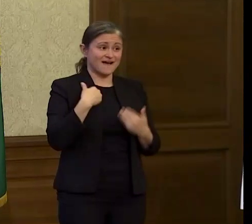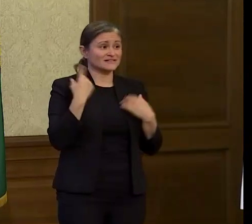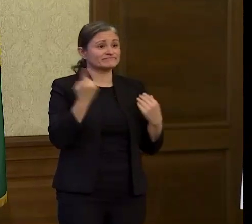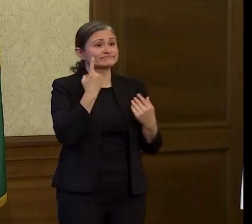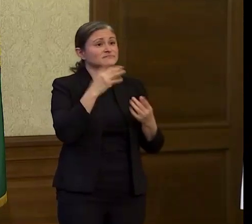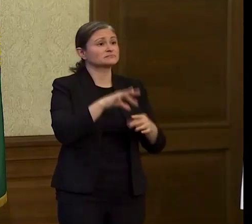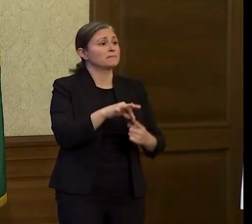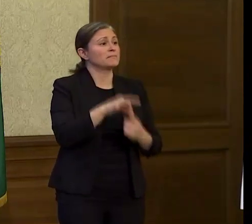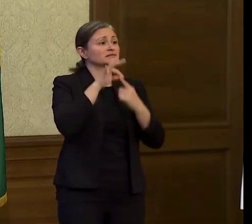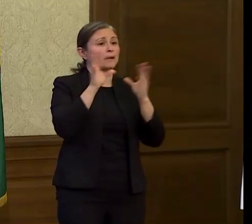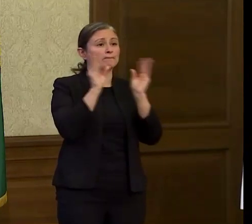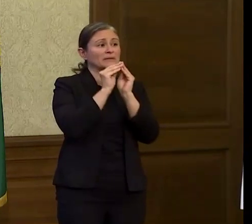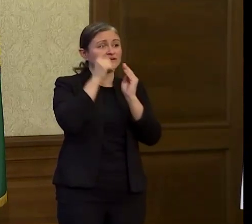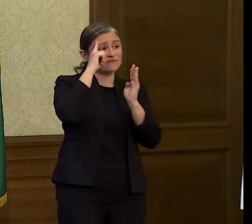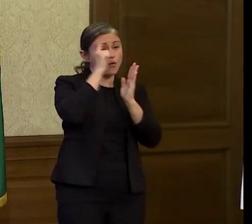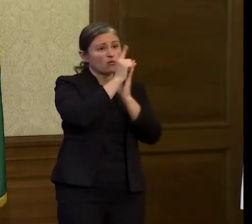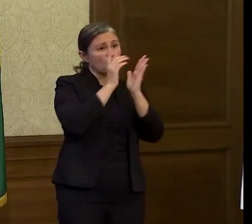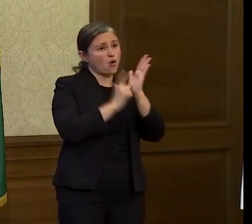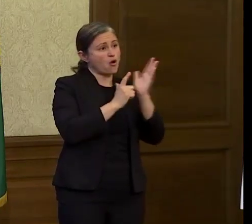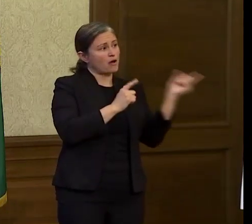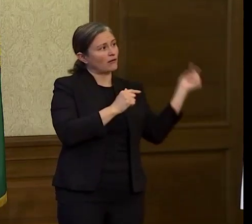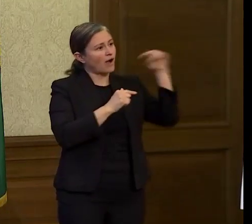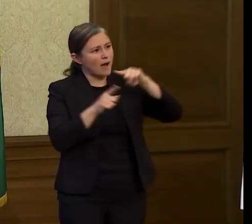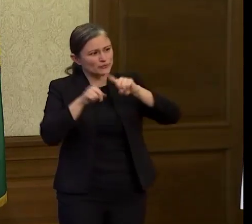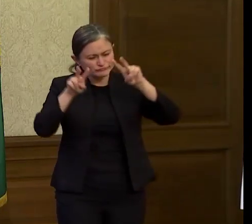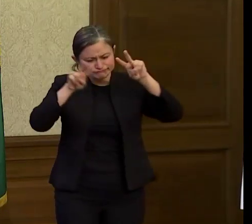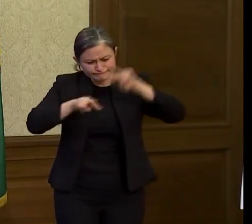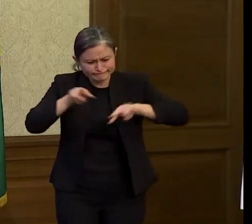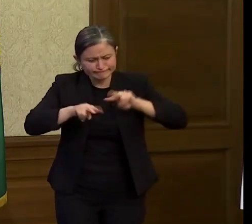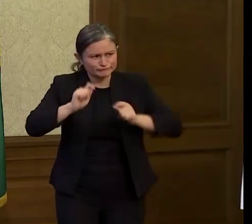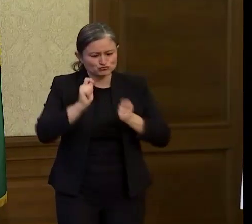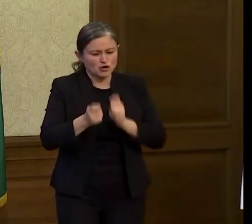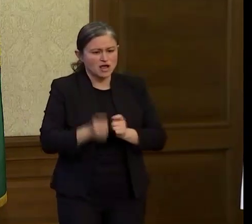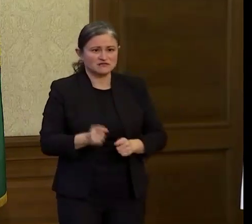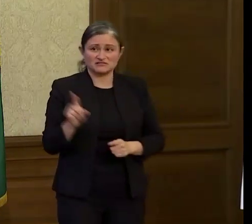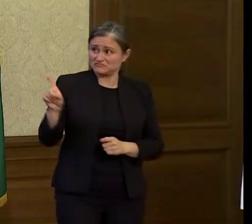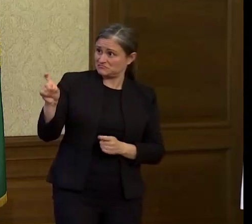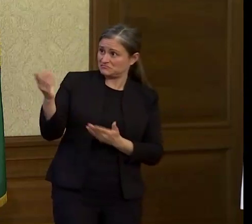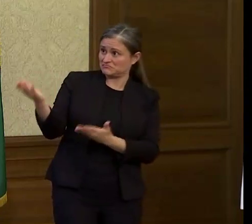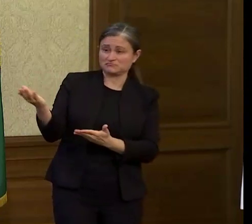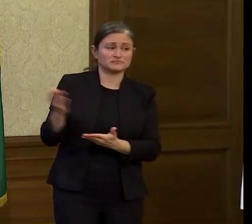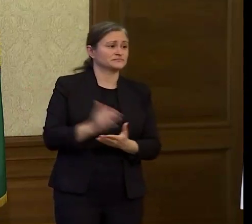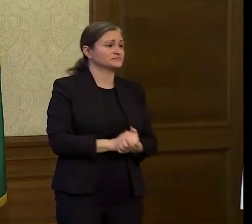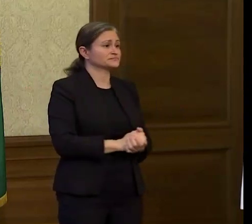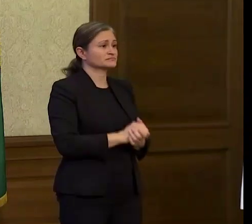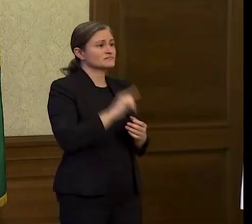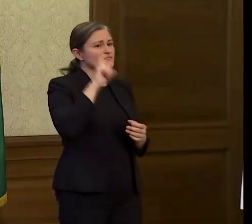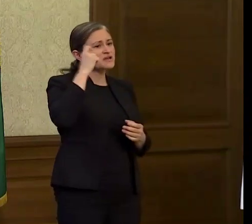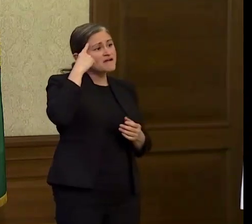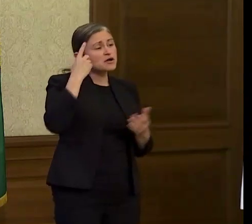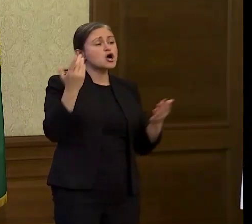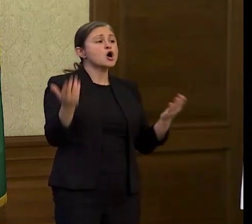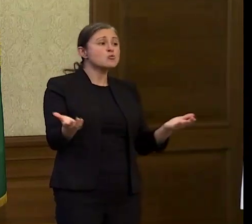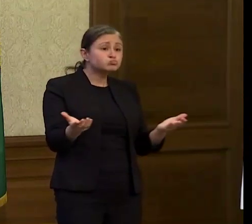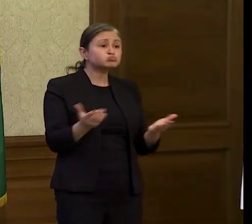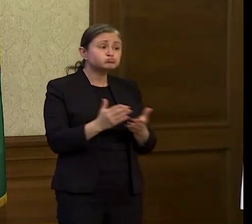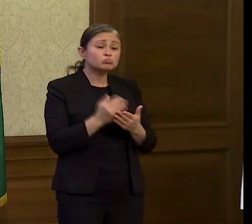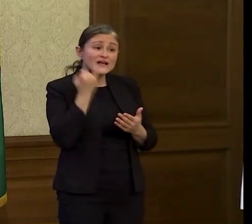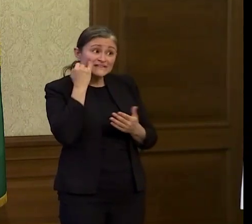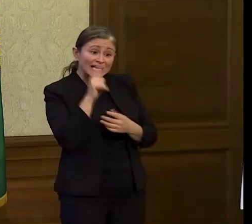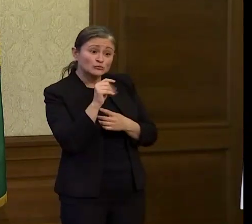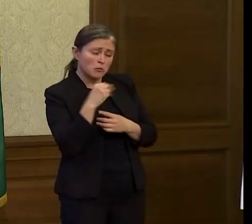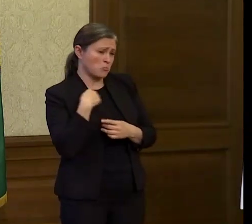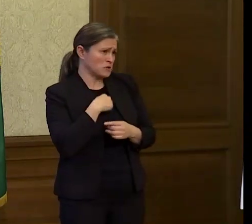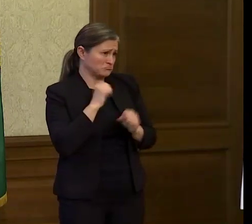come back and make changes to the budget? If it is necessarily, we certainly will do that. I'll